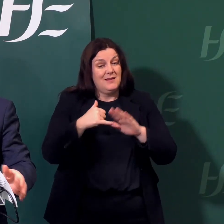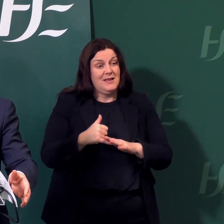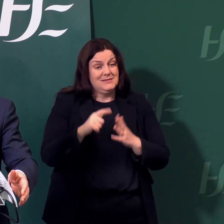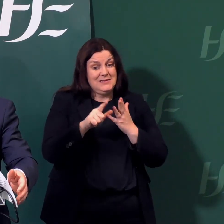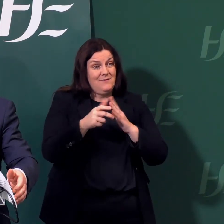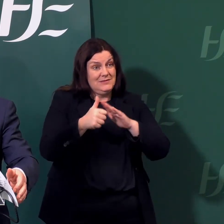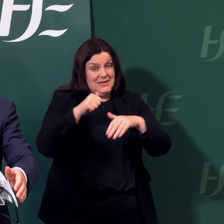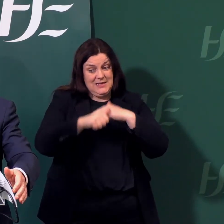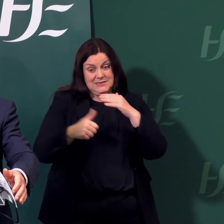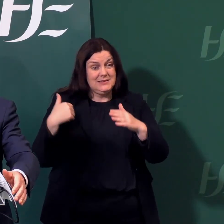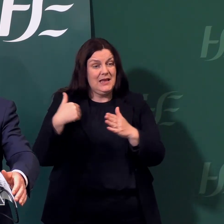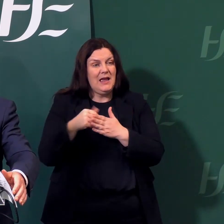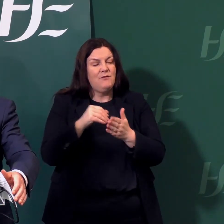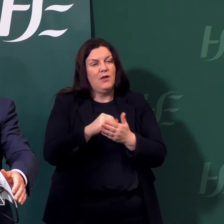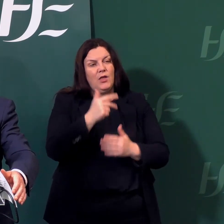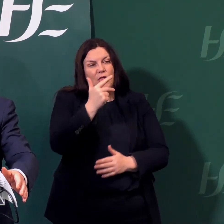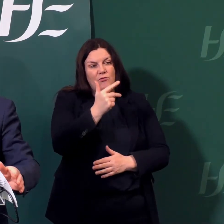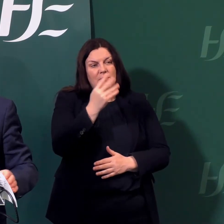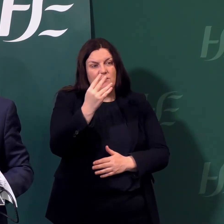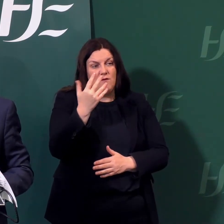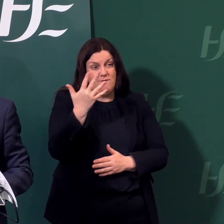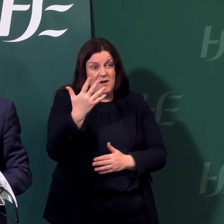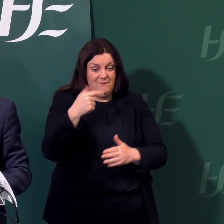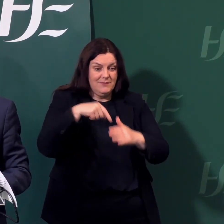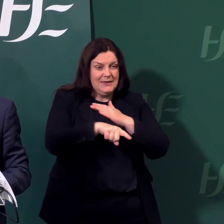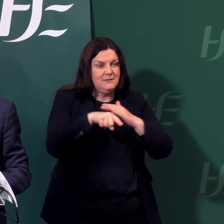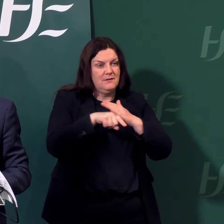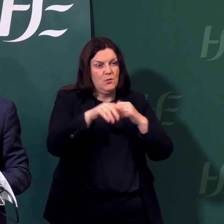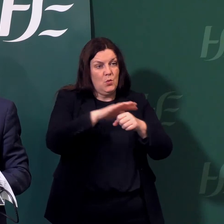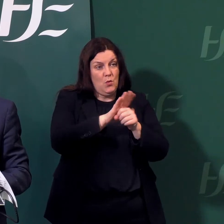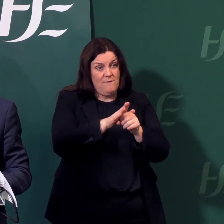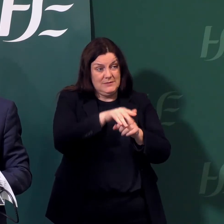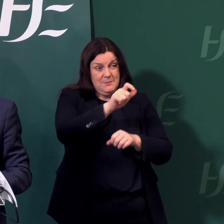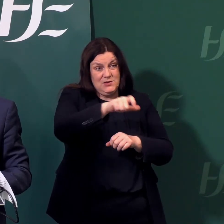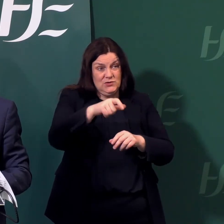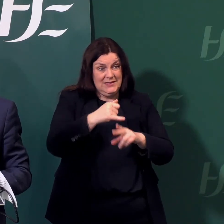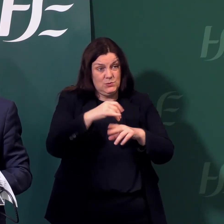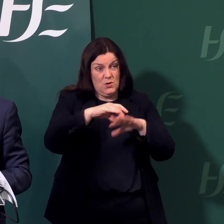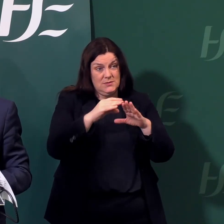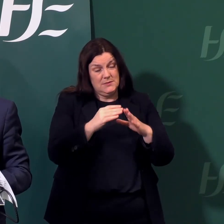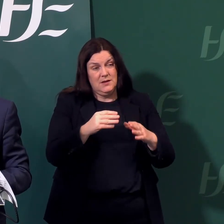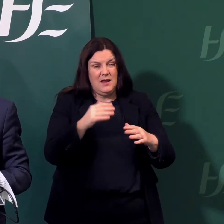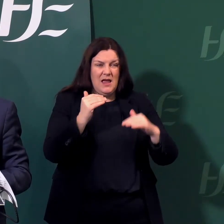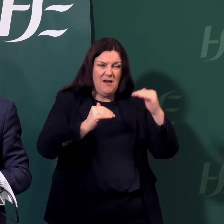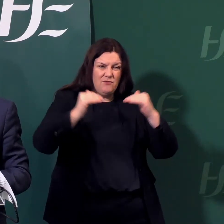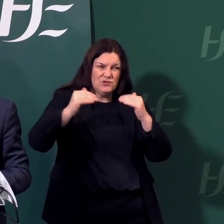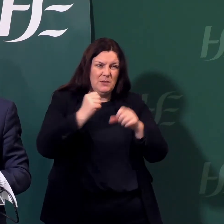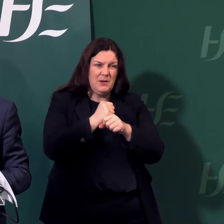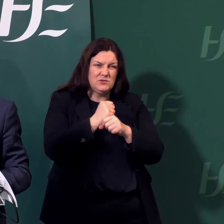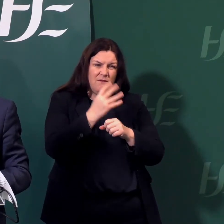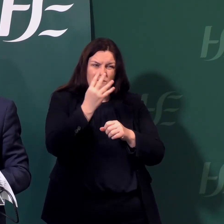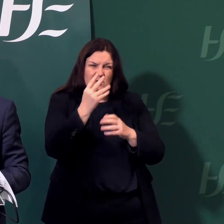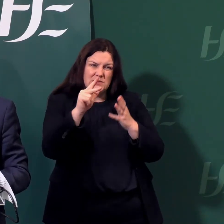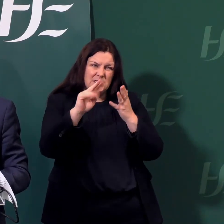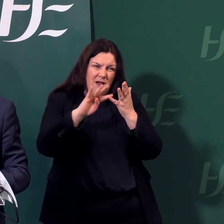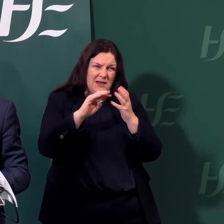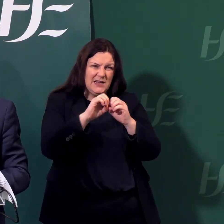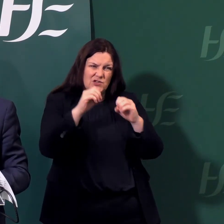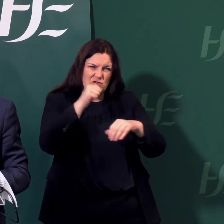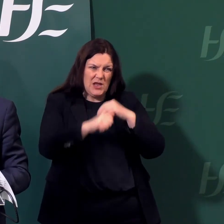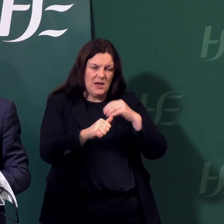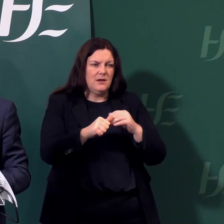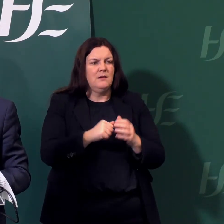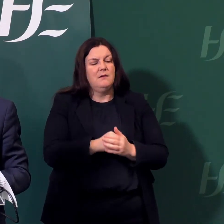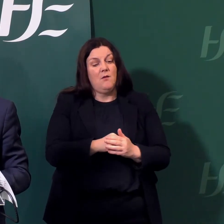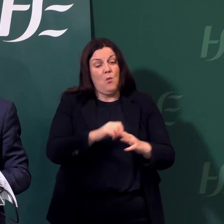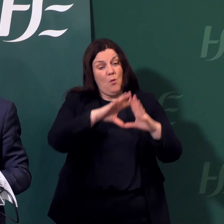days, there have been 345 admissions of COVID patients to hospital, which is an average of about 49 per day. And in the 14